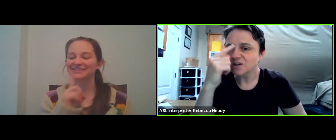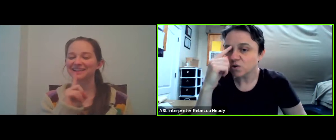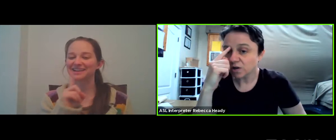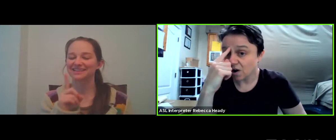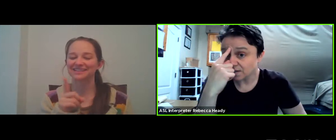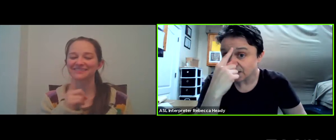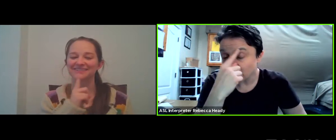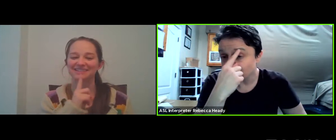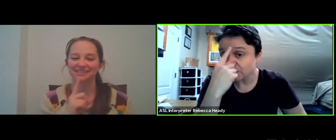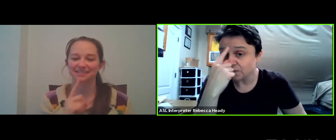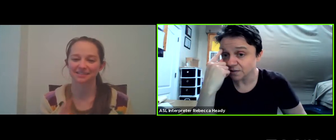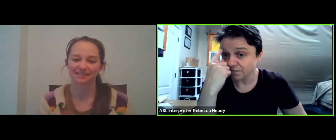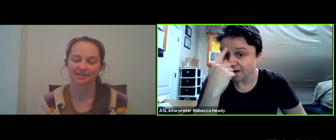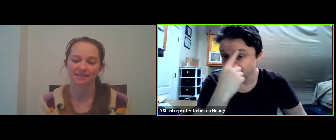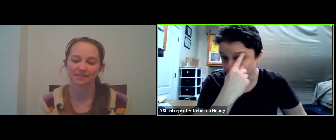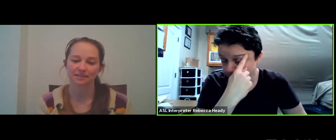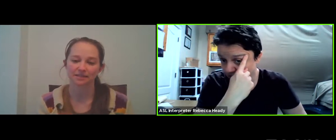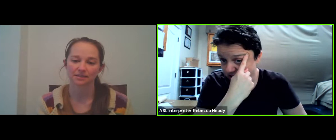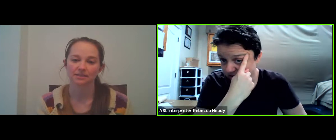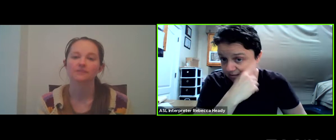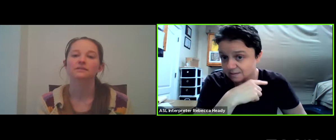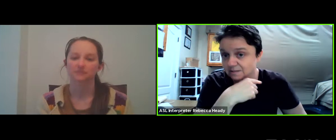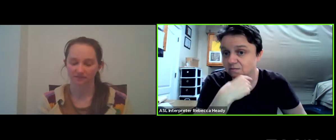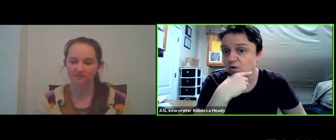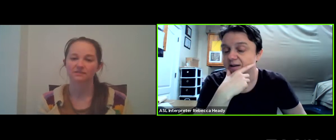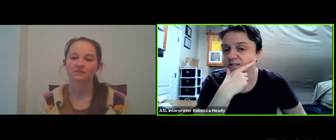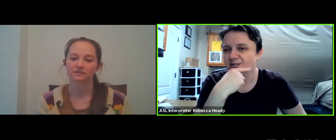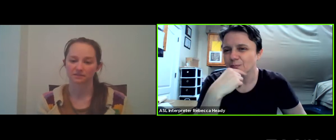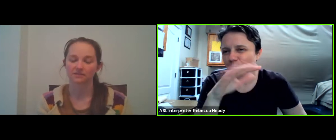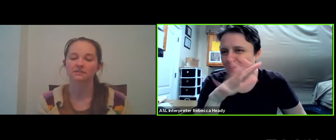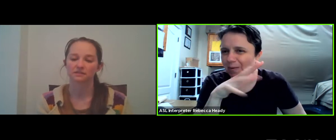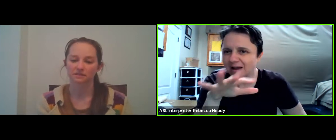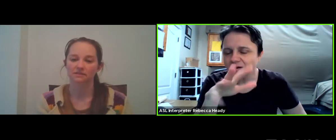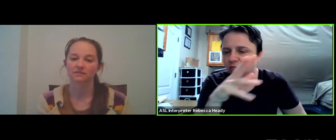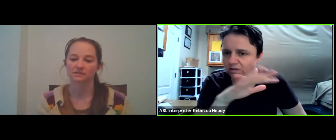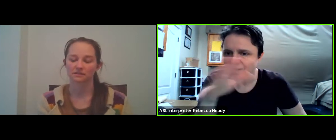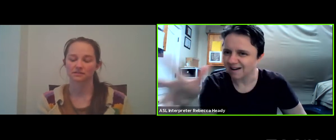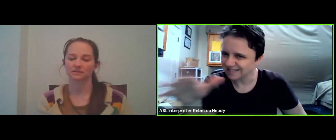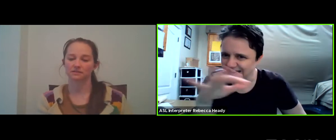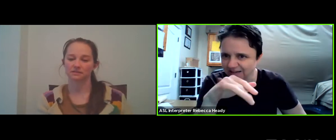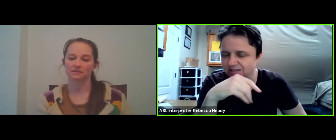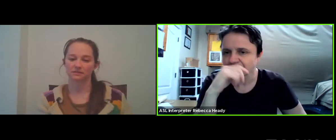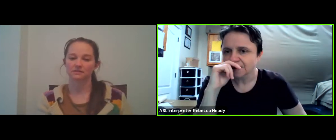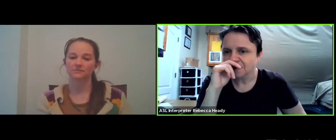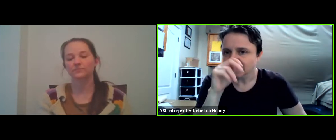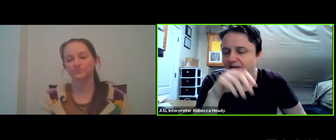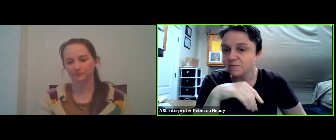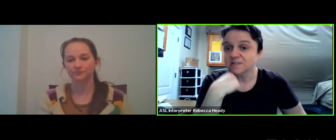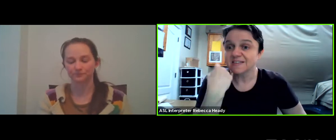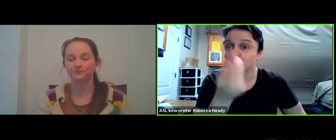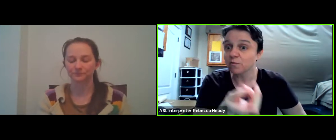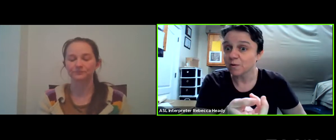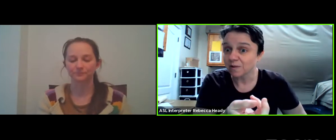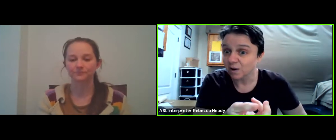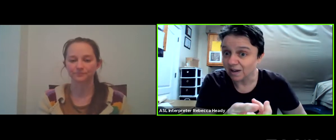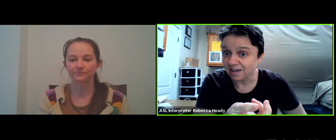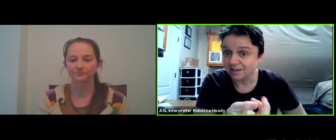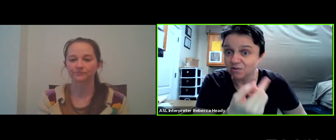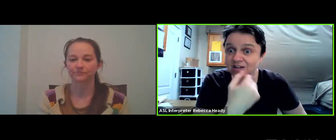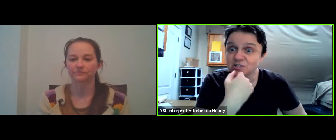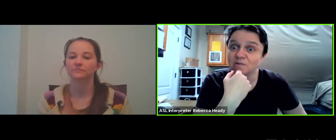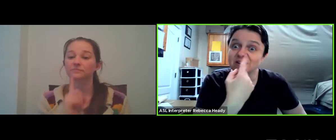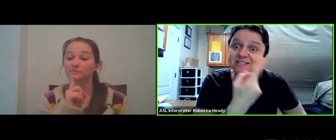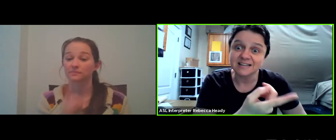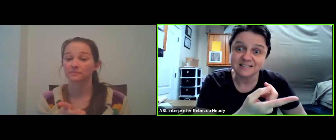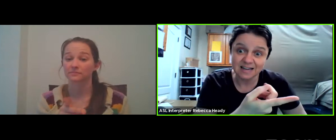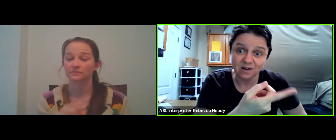Okay, I was forgetting. You can also use your facial expressions, right? And of course context. If you do movement really quick